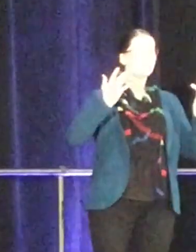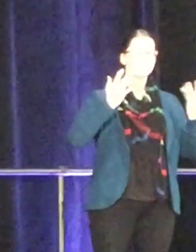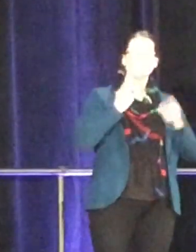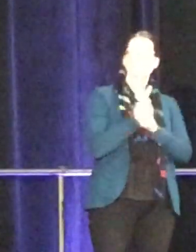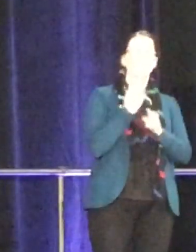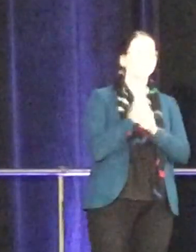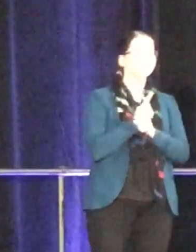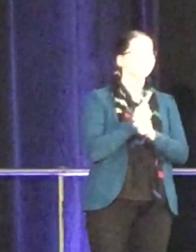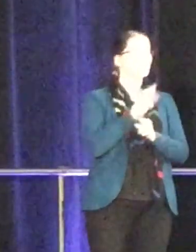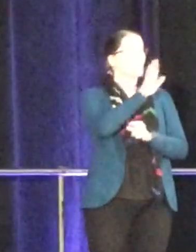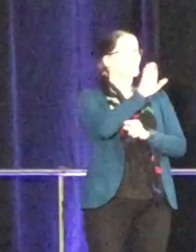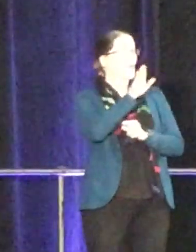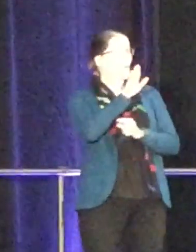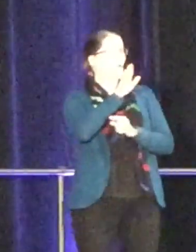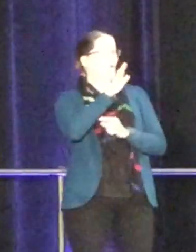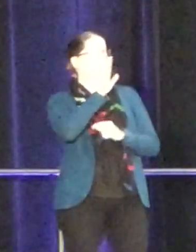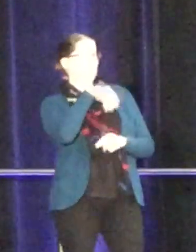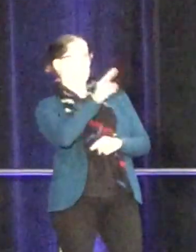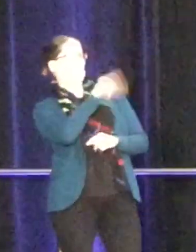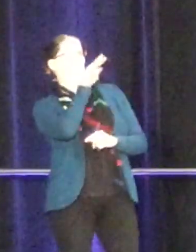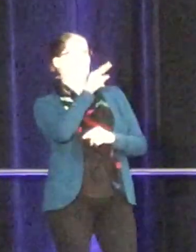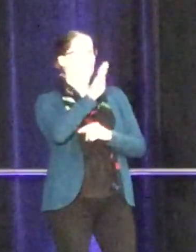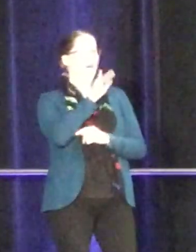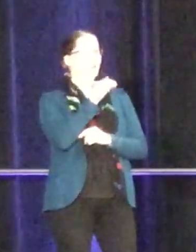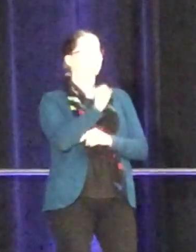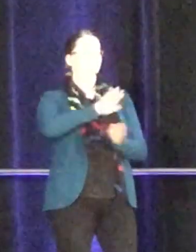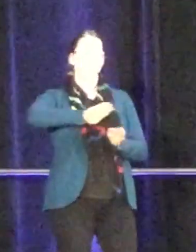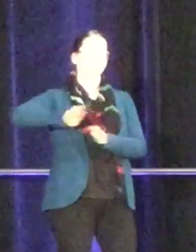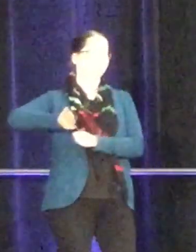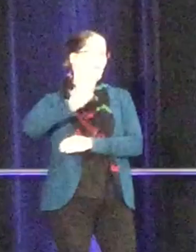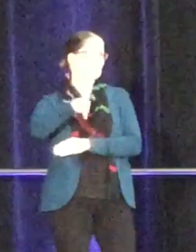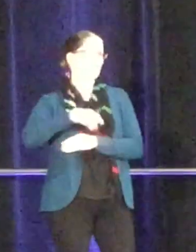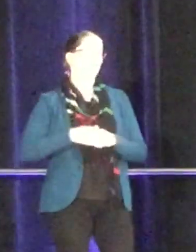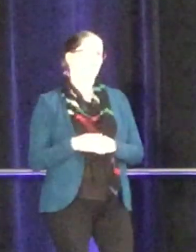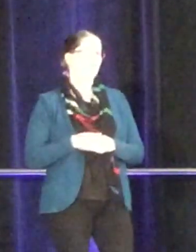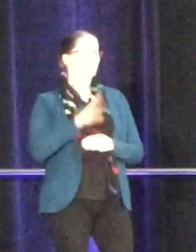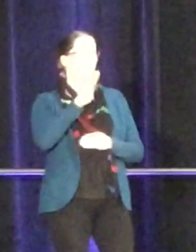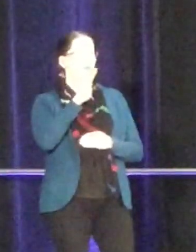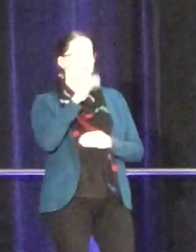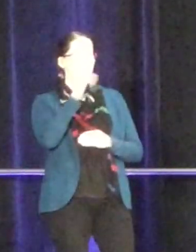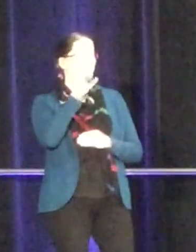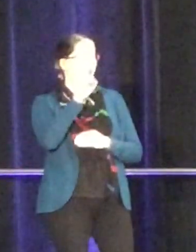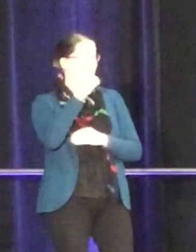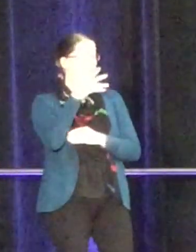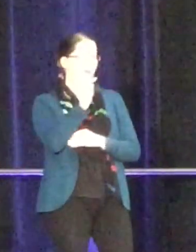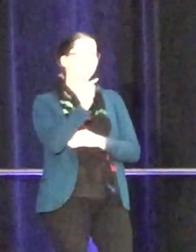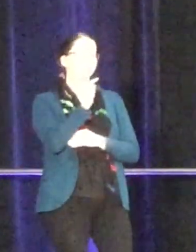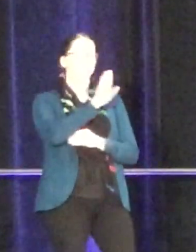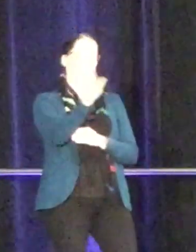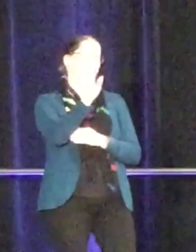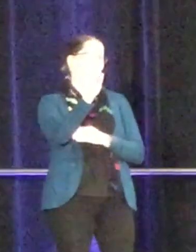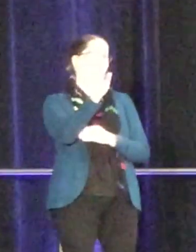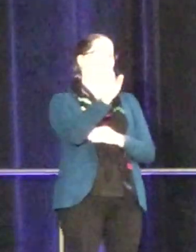blind spot. And you got to look at that kid and you got to validate it in the front. So instead of saying sit down,